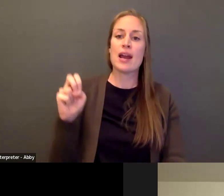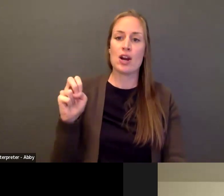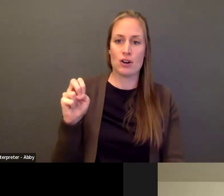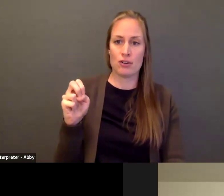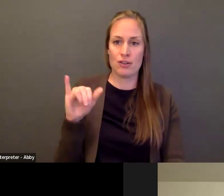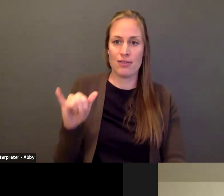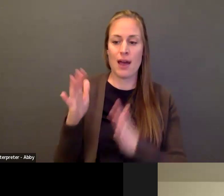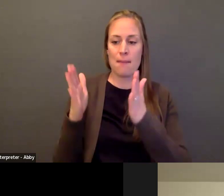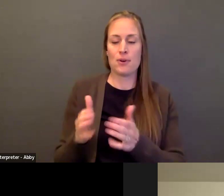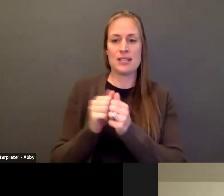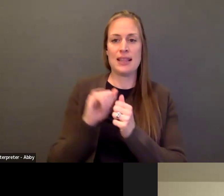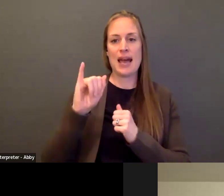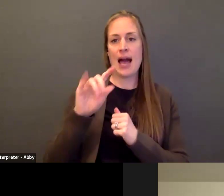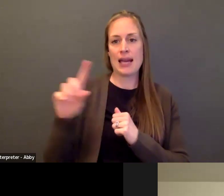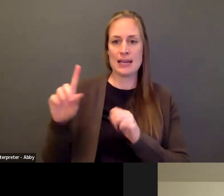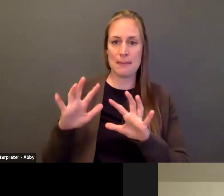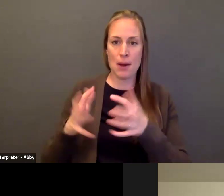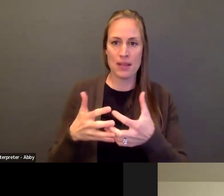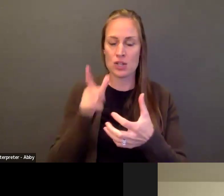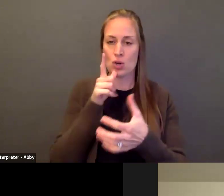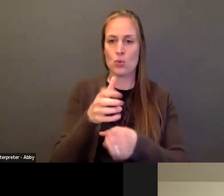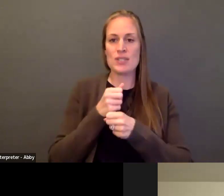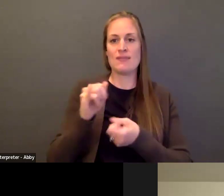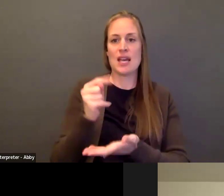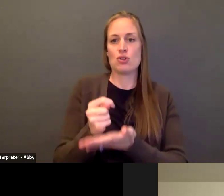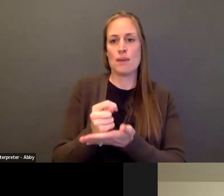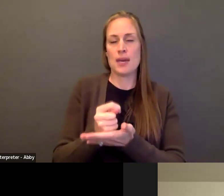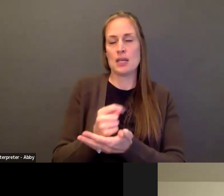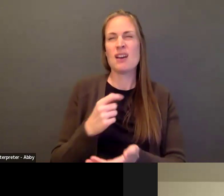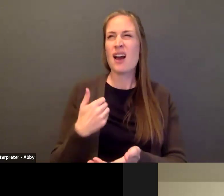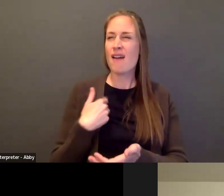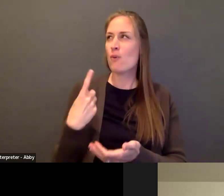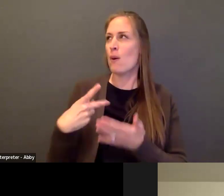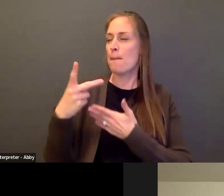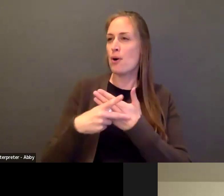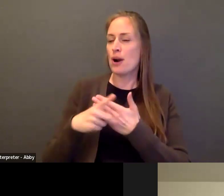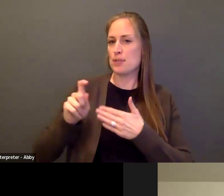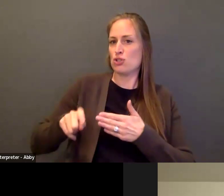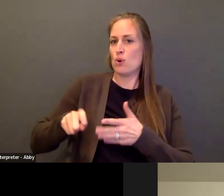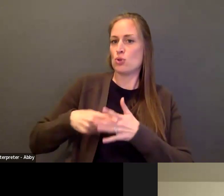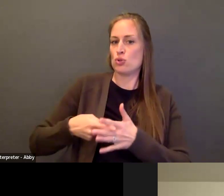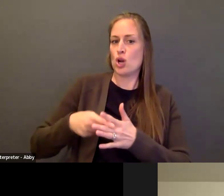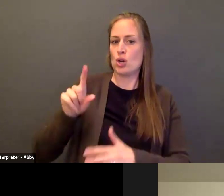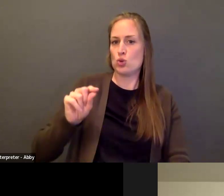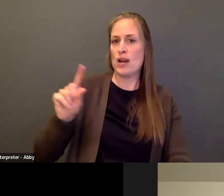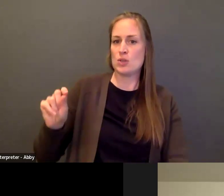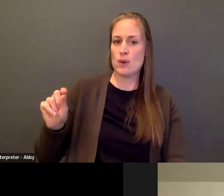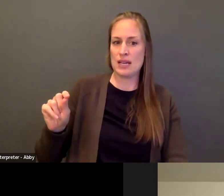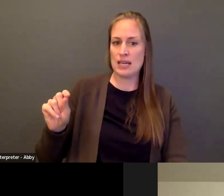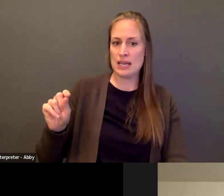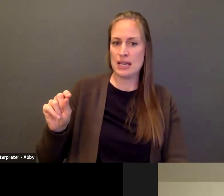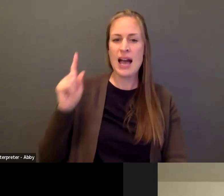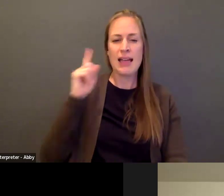There is one program, it was meant to start in 2020, I believe they actually finally opened their doors in